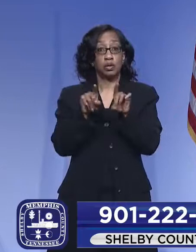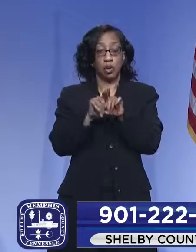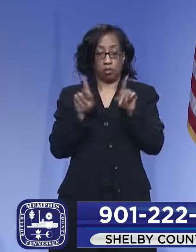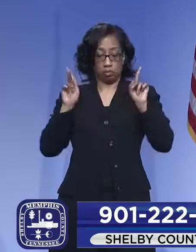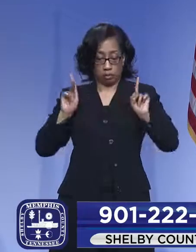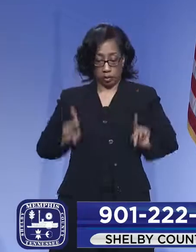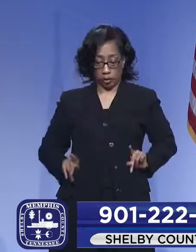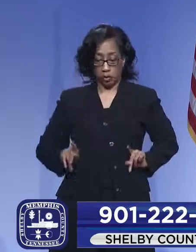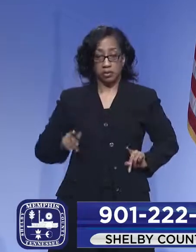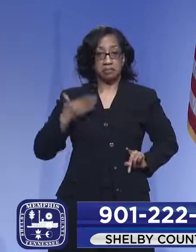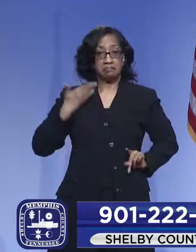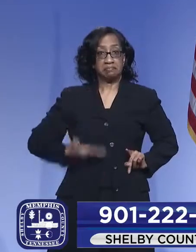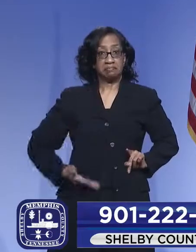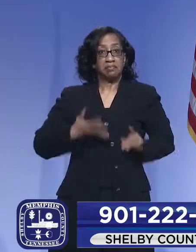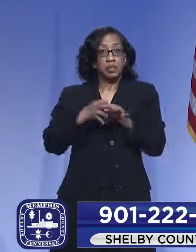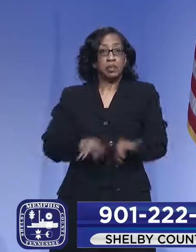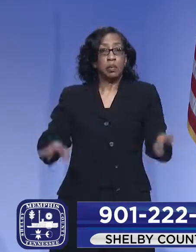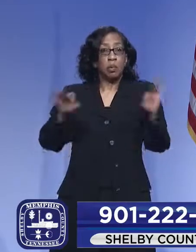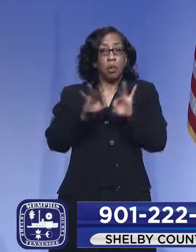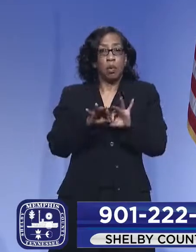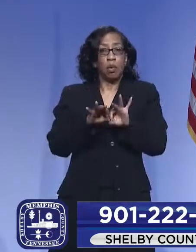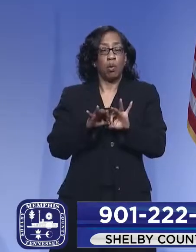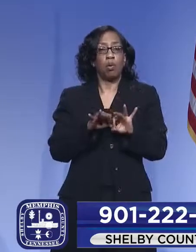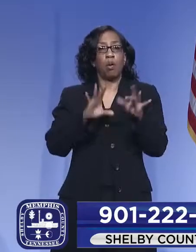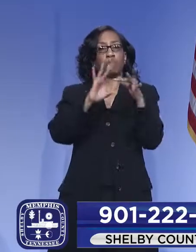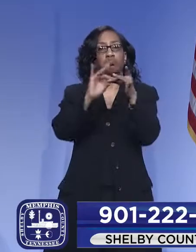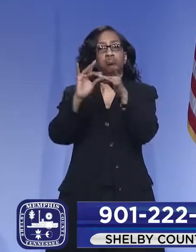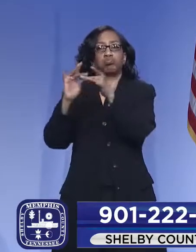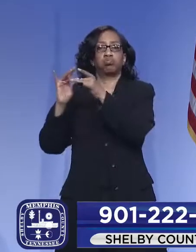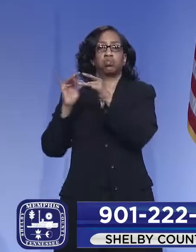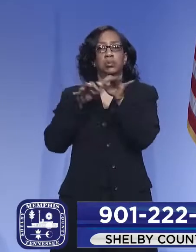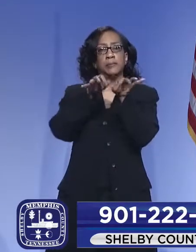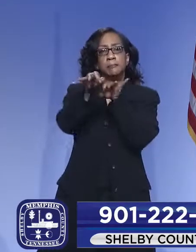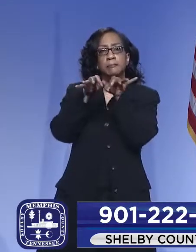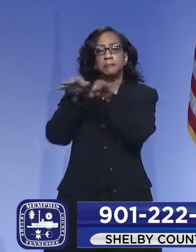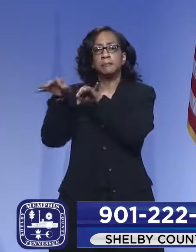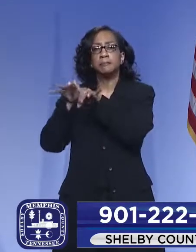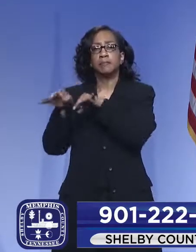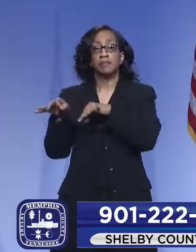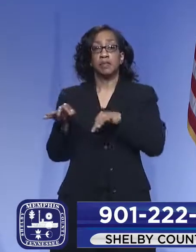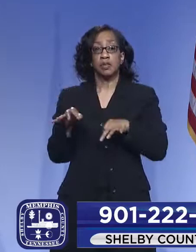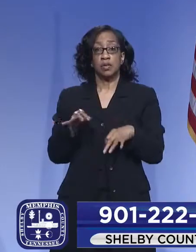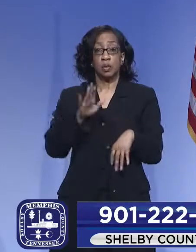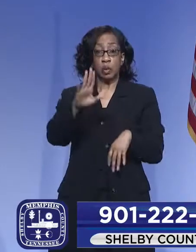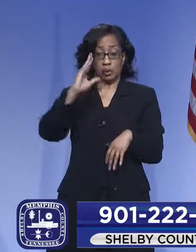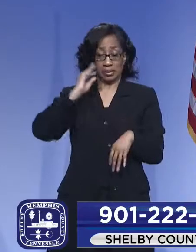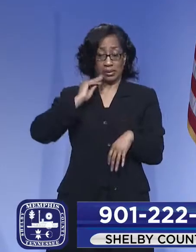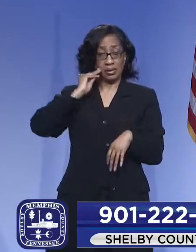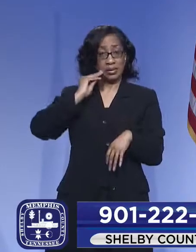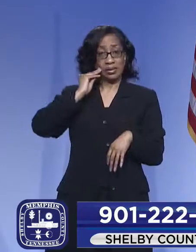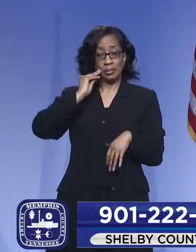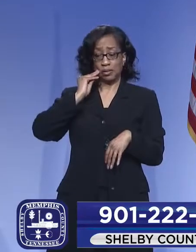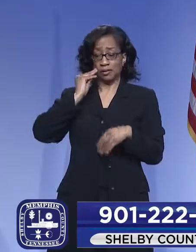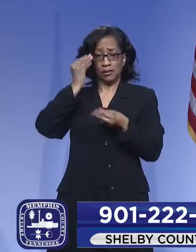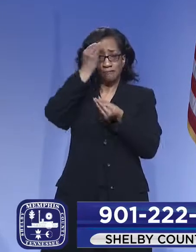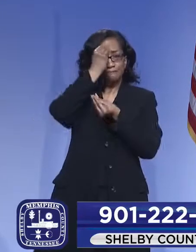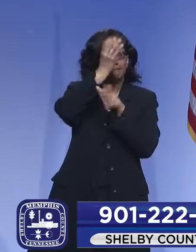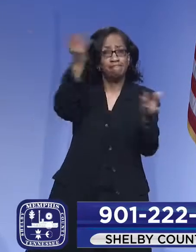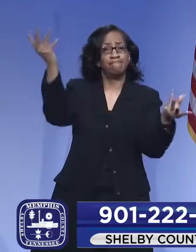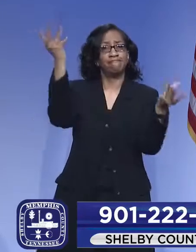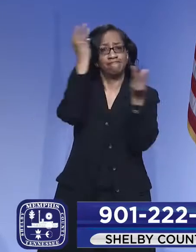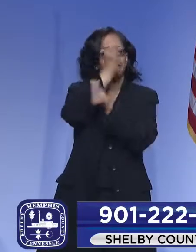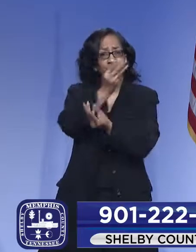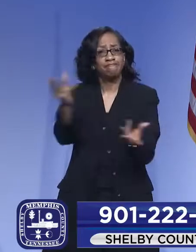is important. And the more people who can share their experiences with